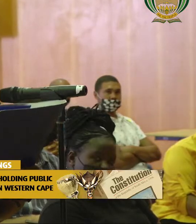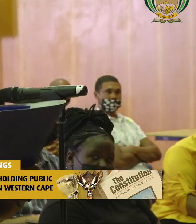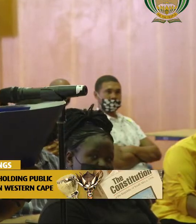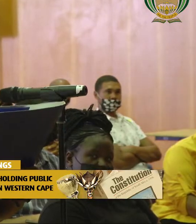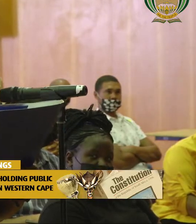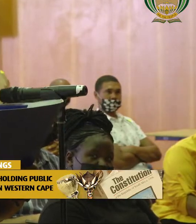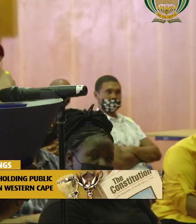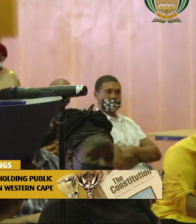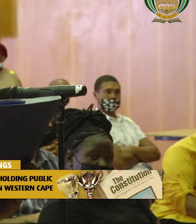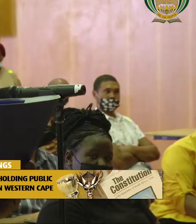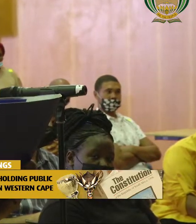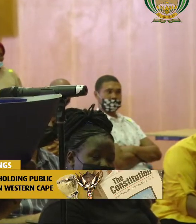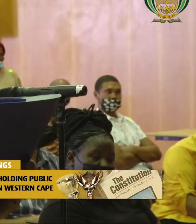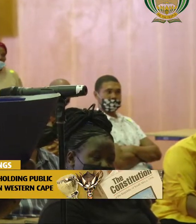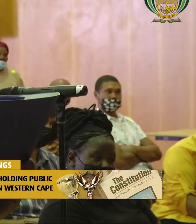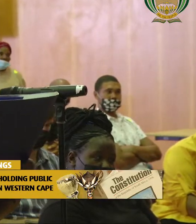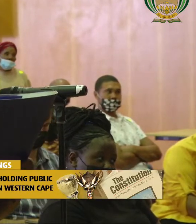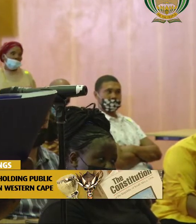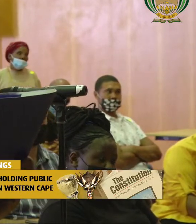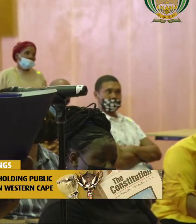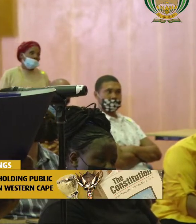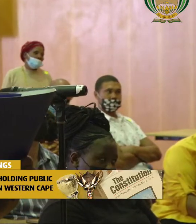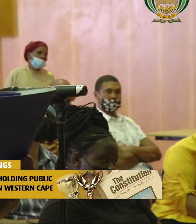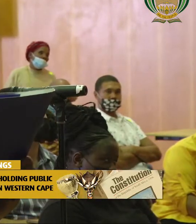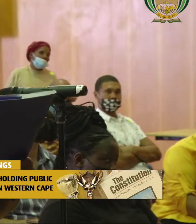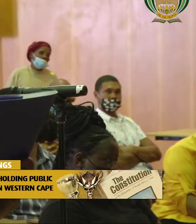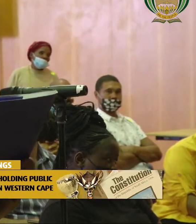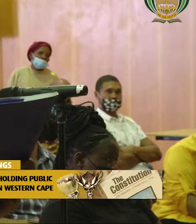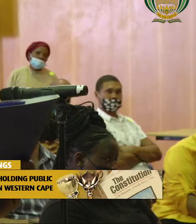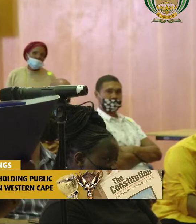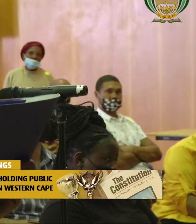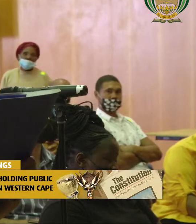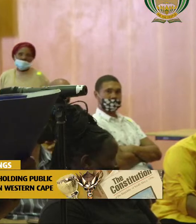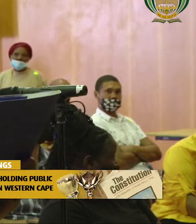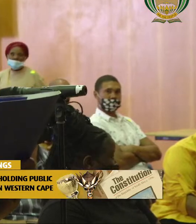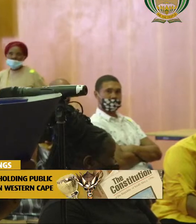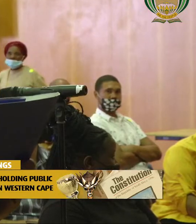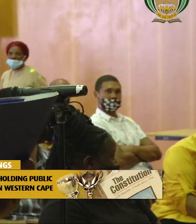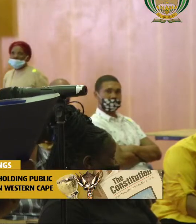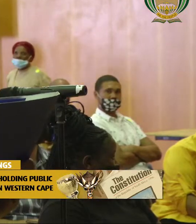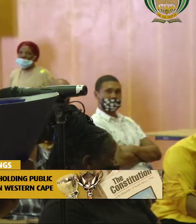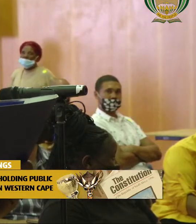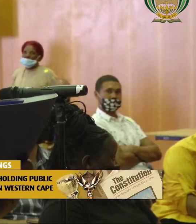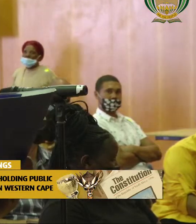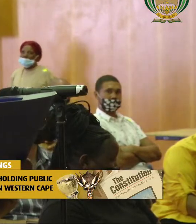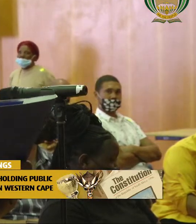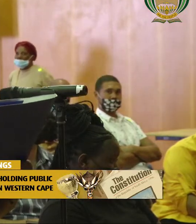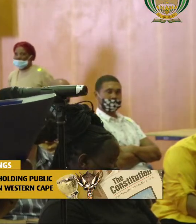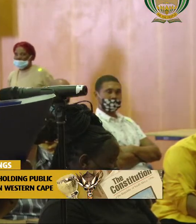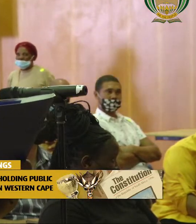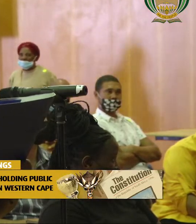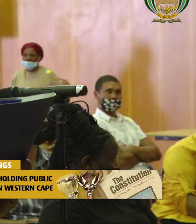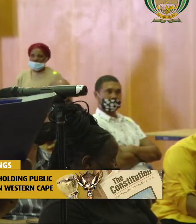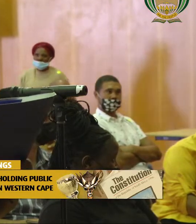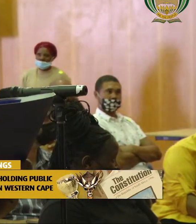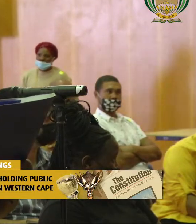resigns, etc., must remain vacant until the following national